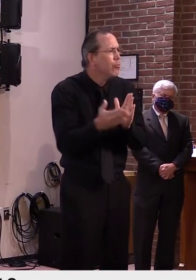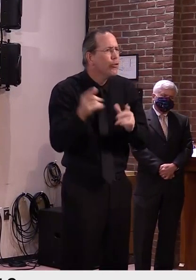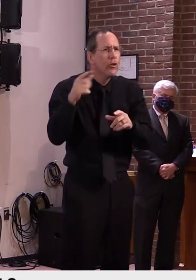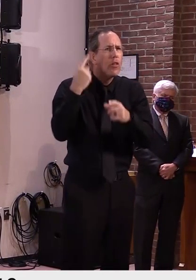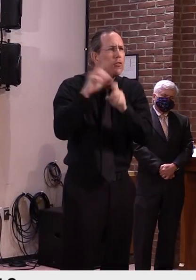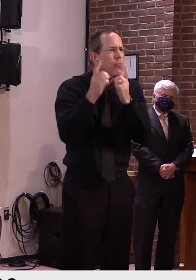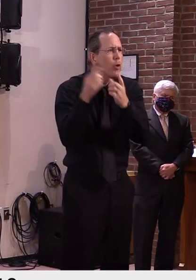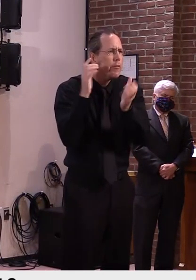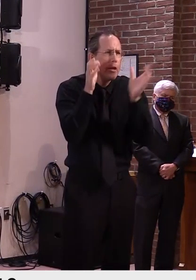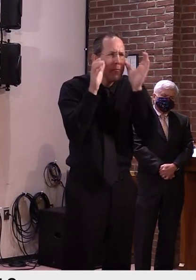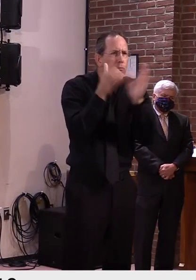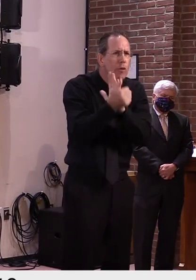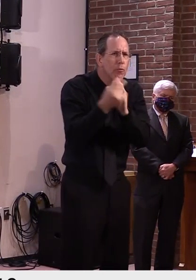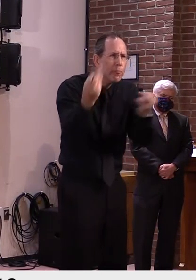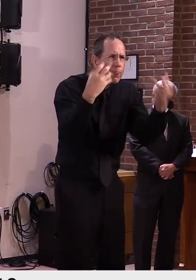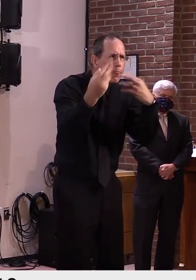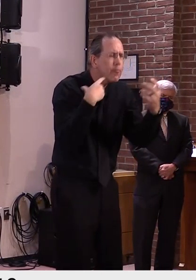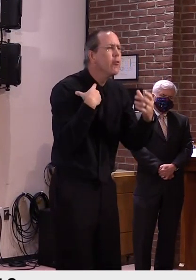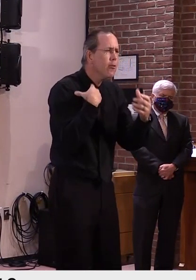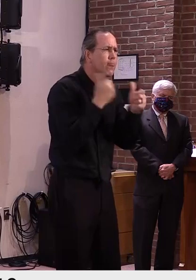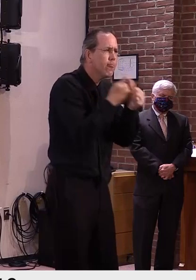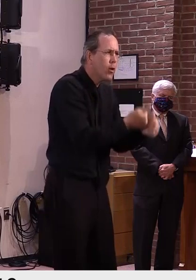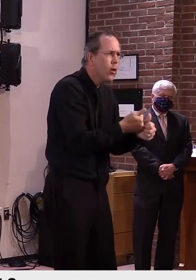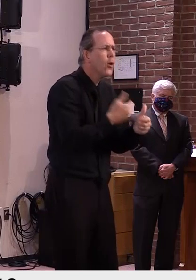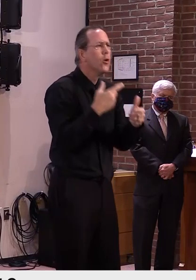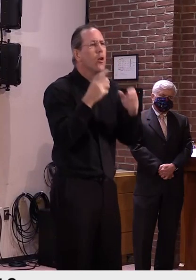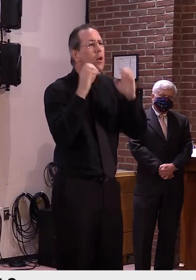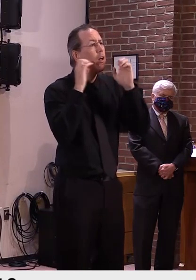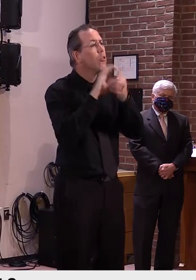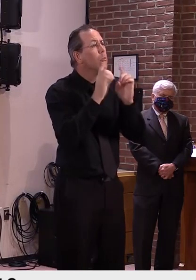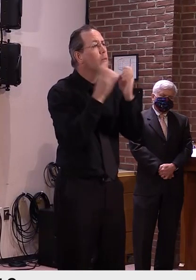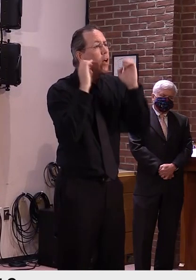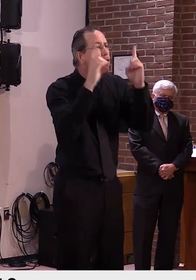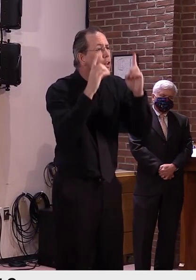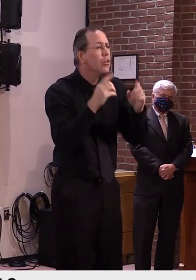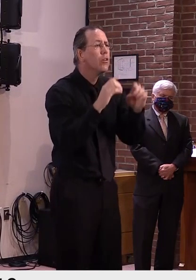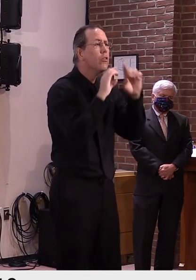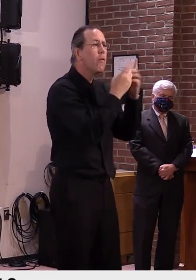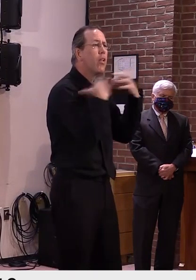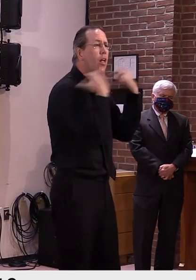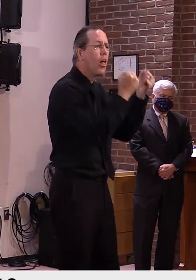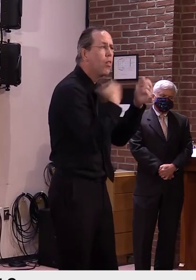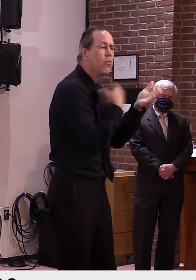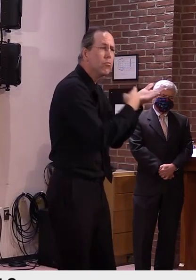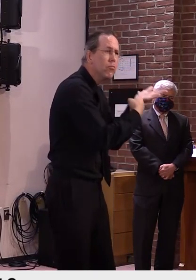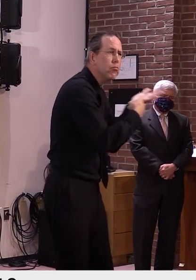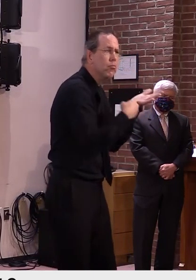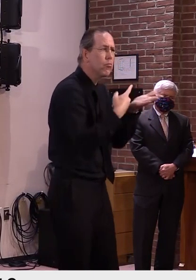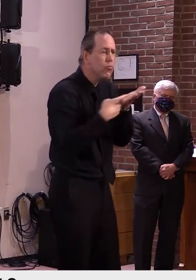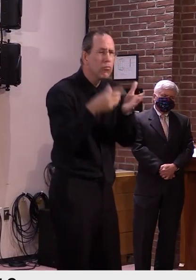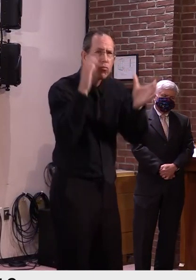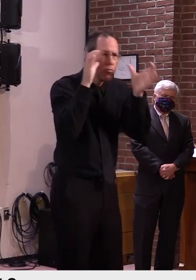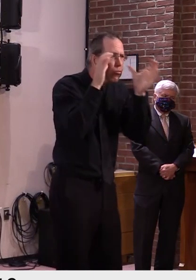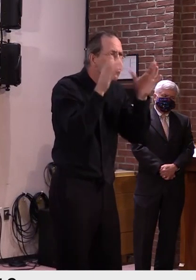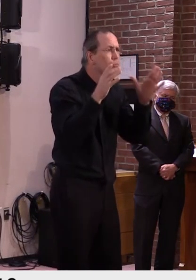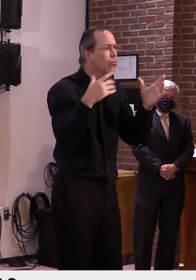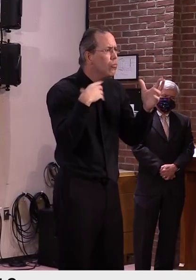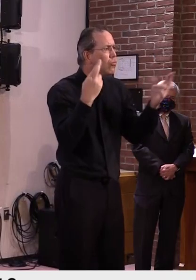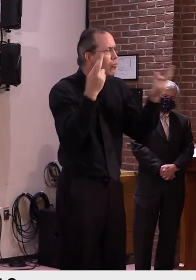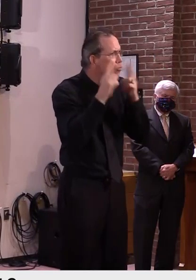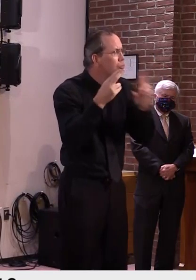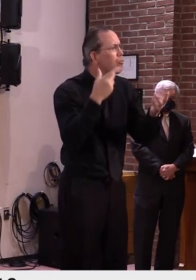others. Because there are no easy answers. Every decision we make, whether it's to